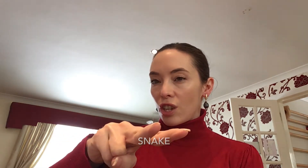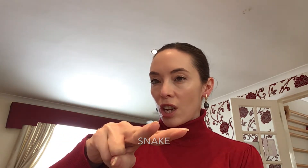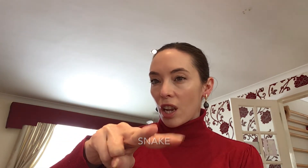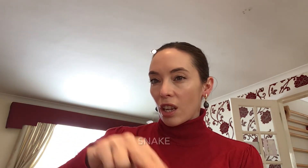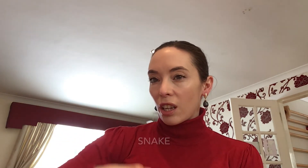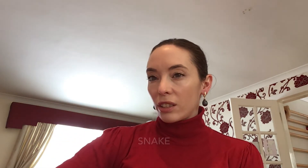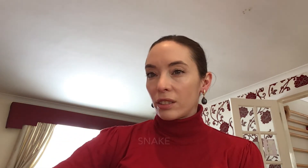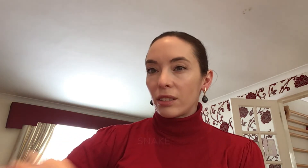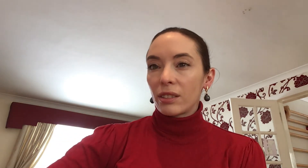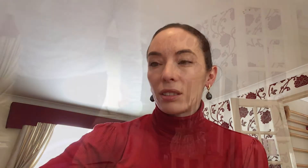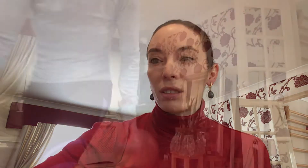Snake.